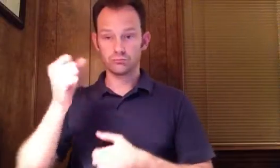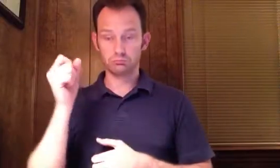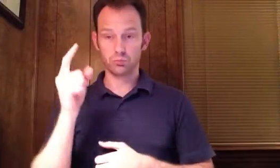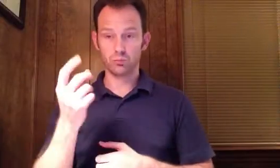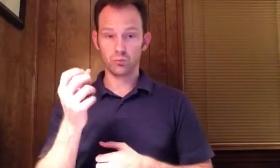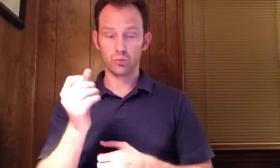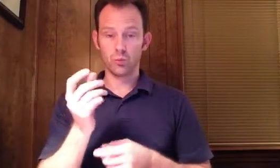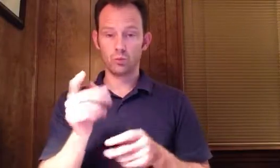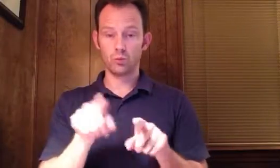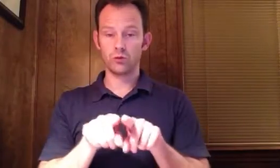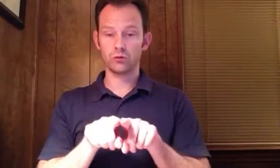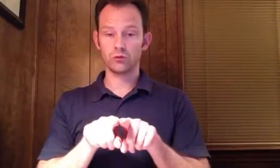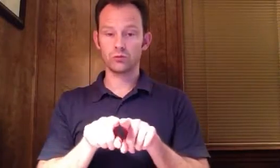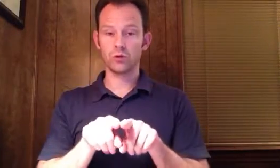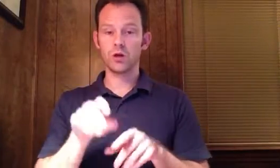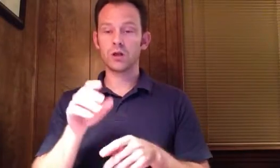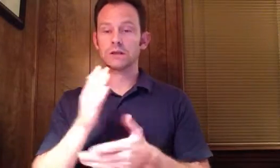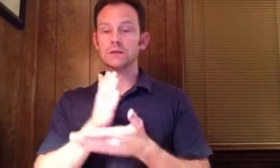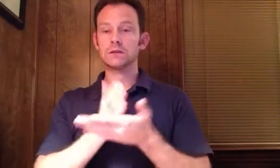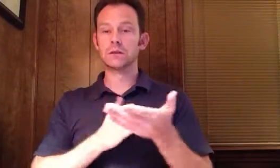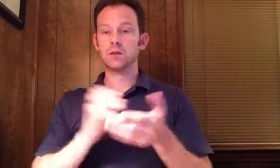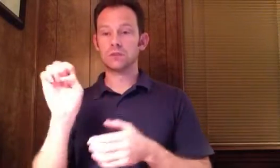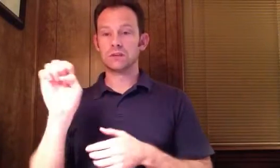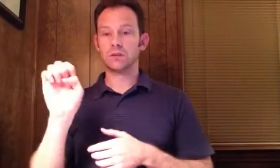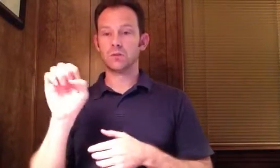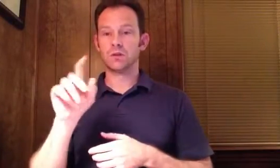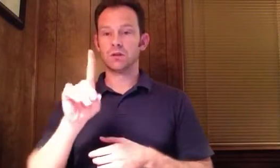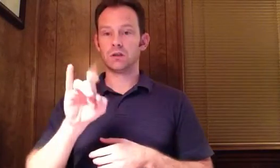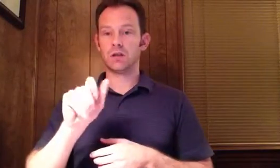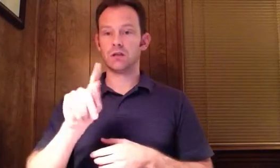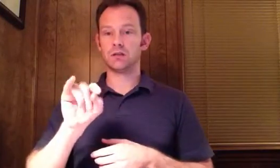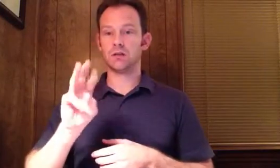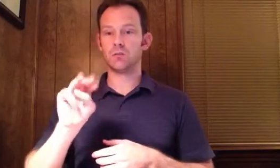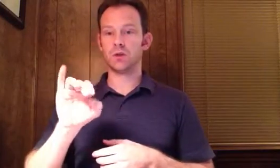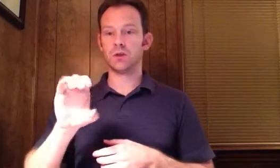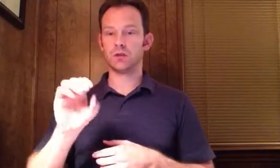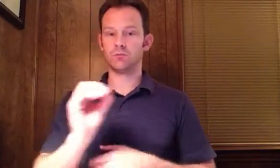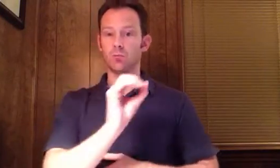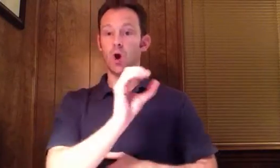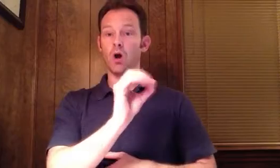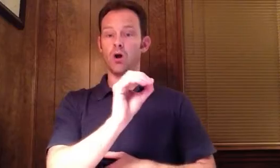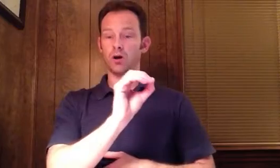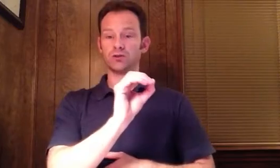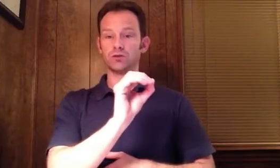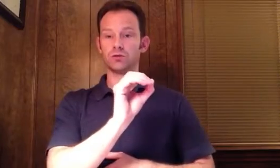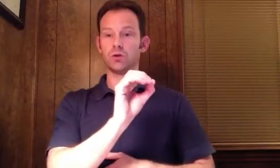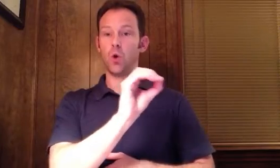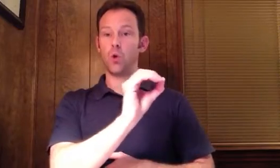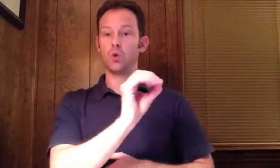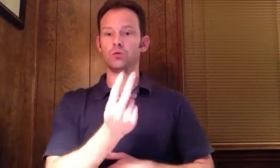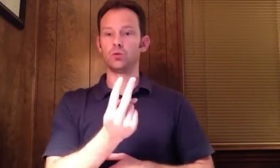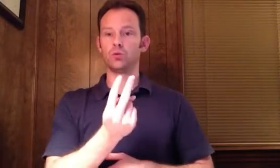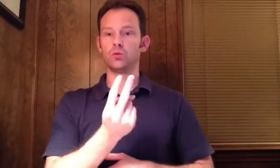elements are diatomic in the free state. Oxygen, for example, is O2 as an individual element. So if we